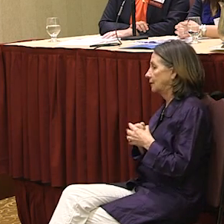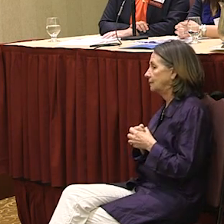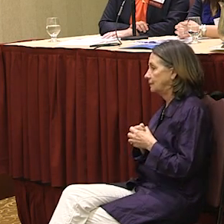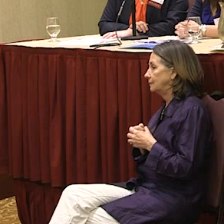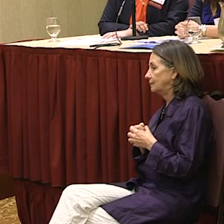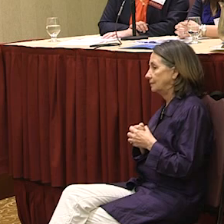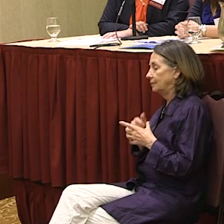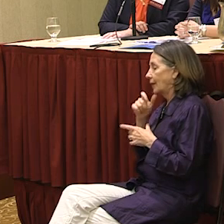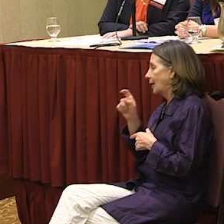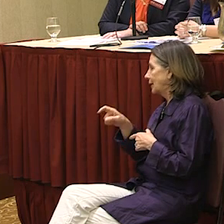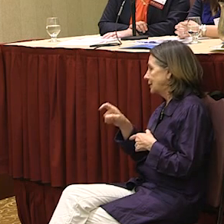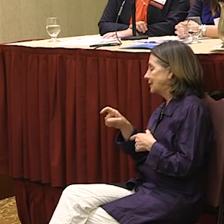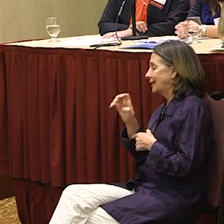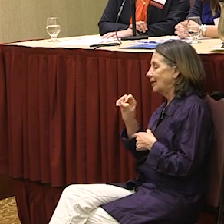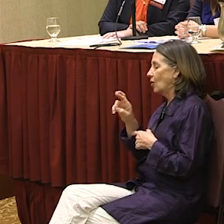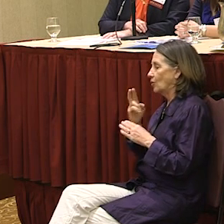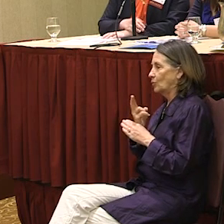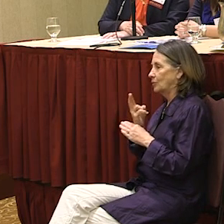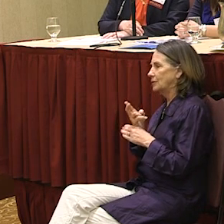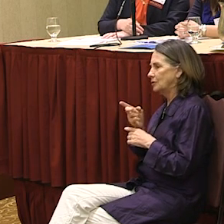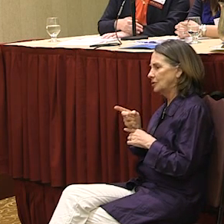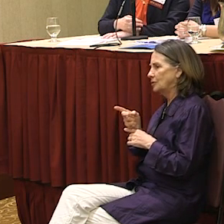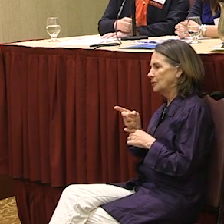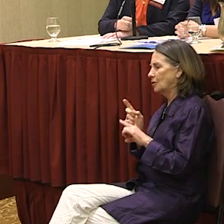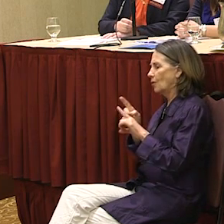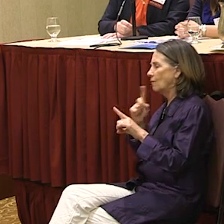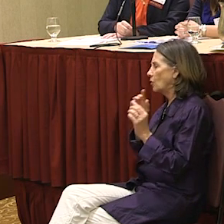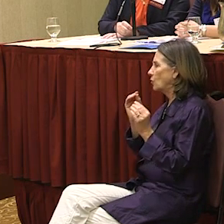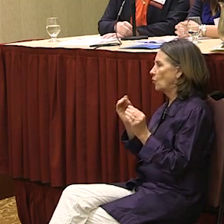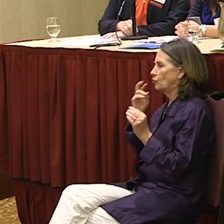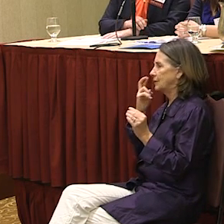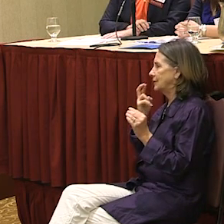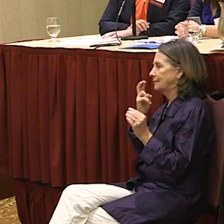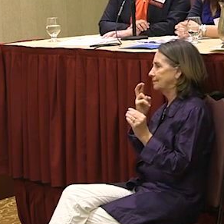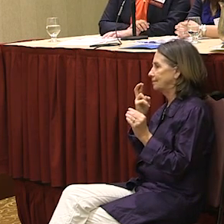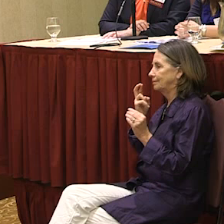were unnecessary ER usage because she was going there for no particular reason